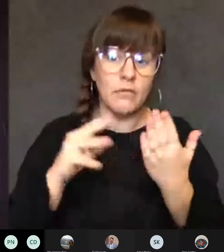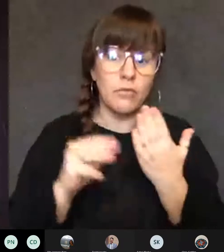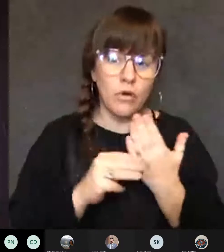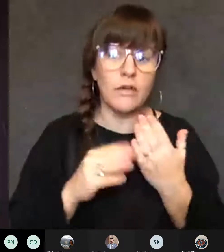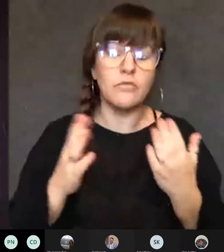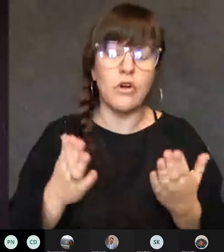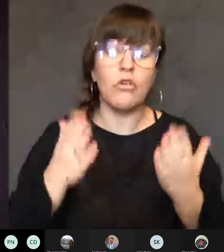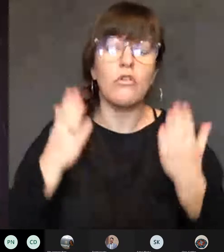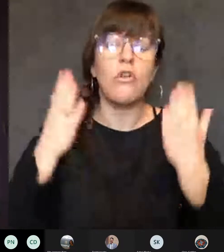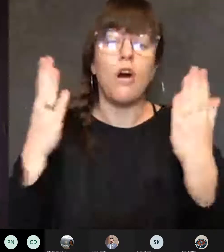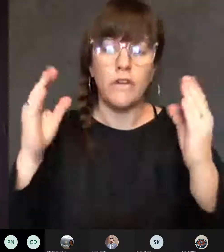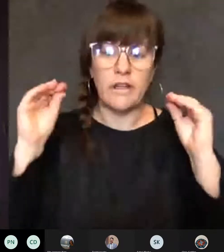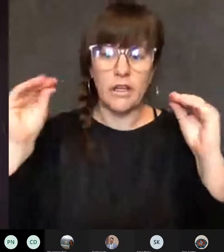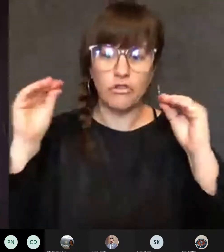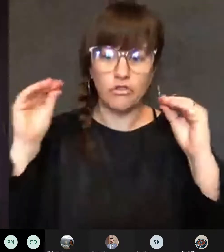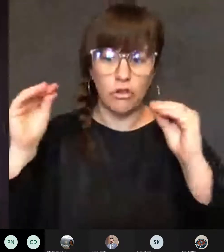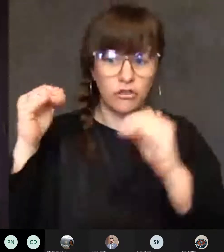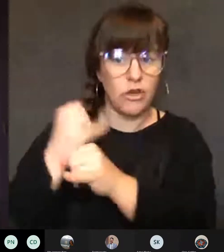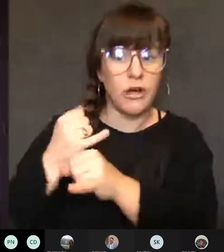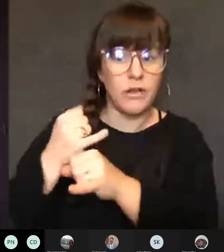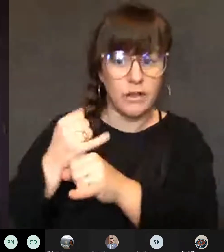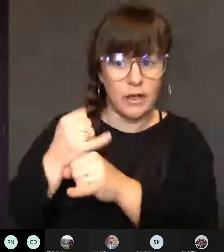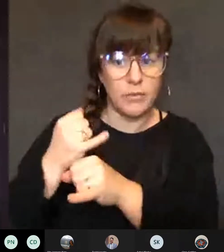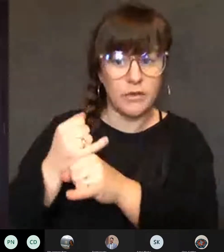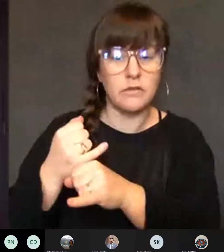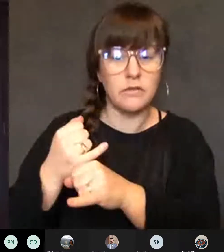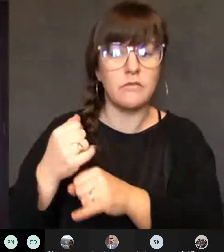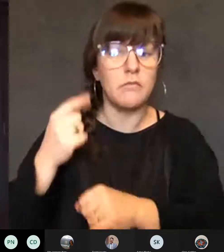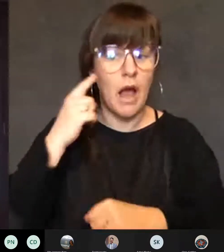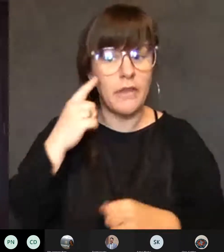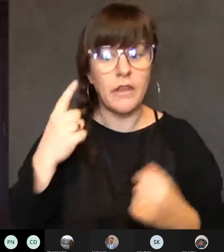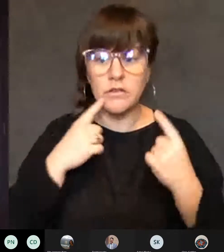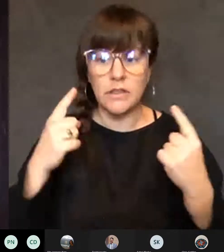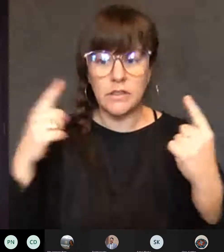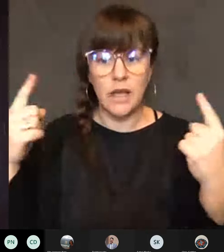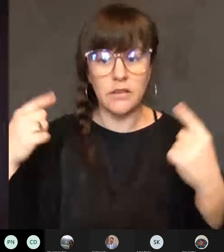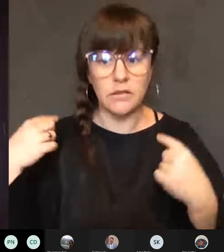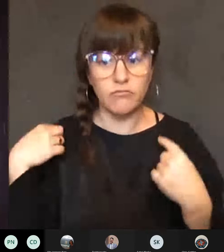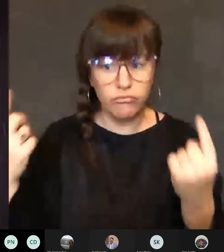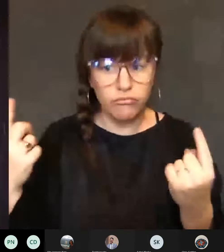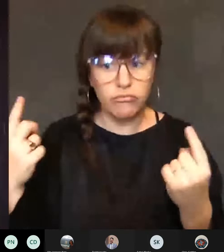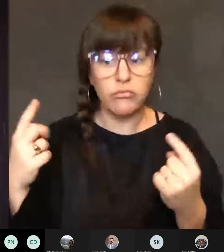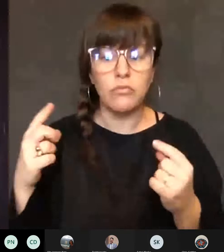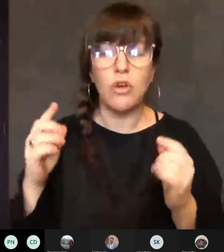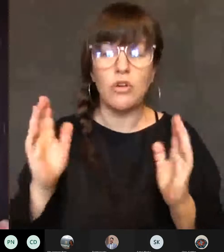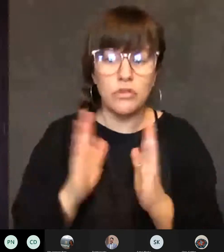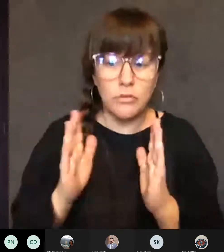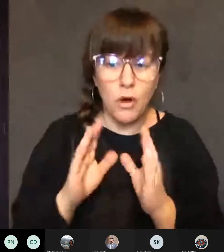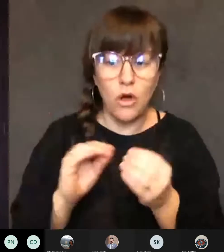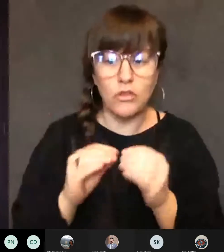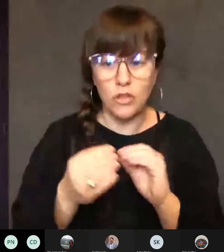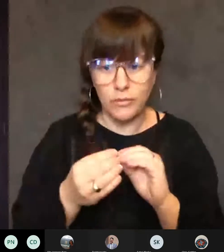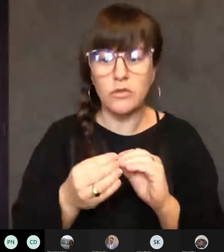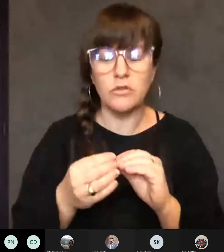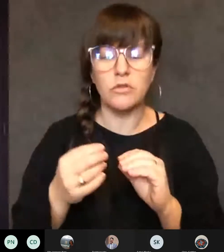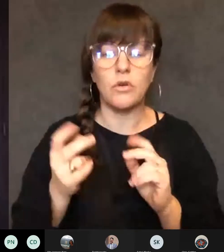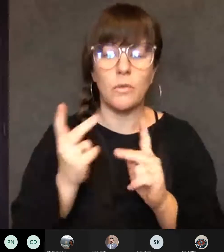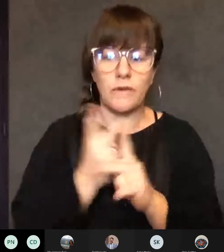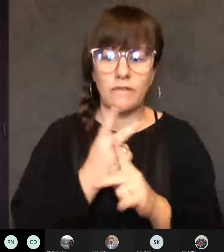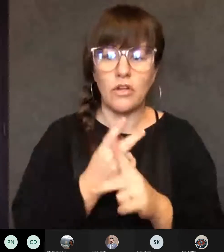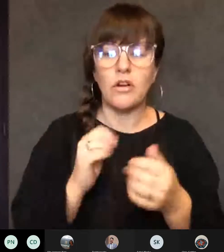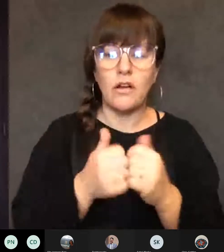campus. And we have done that, I think, pretty successfully. We've done it in very small numbers. We figured out how to space